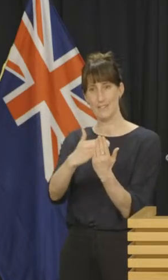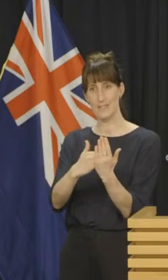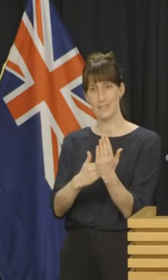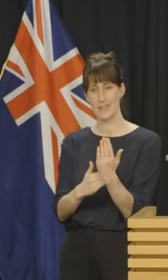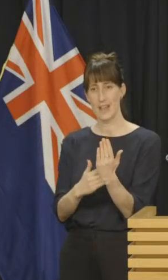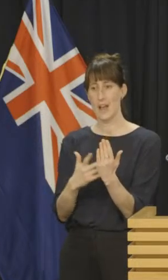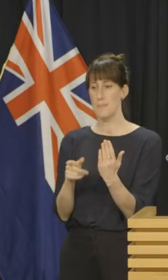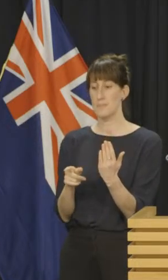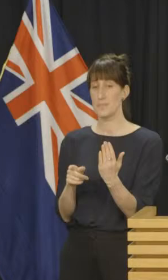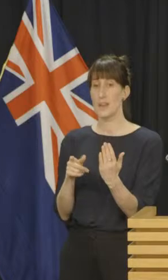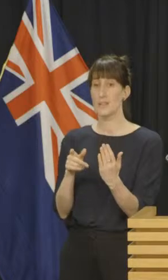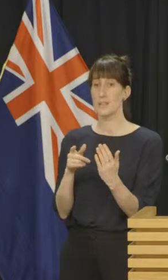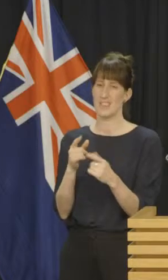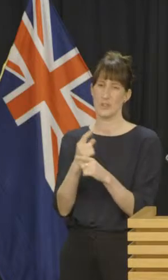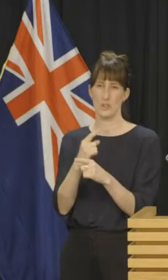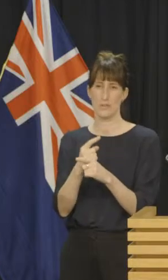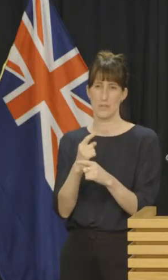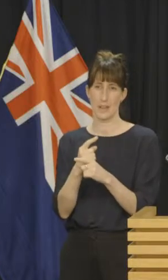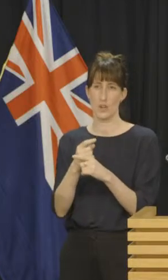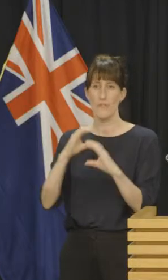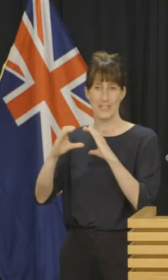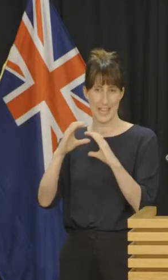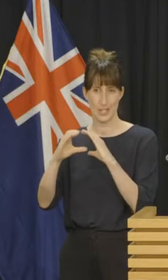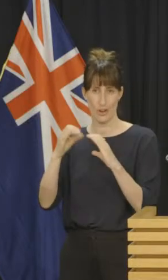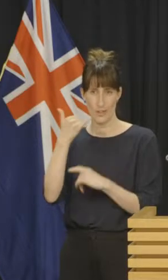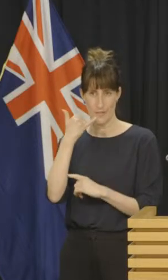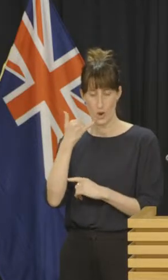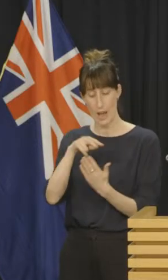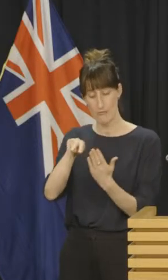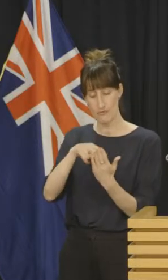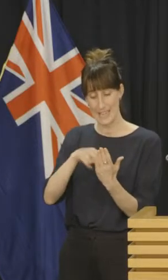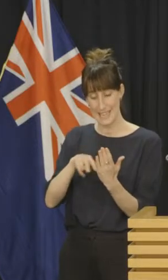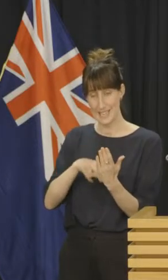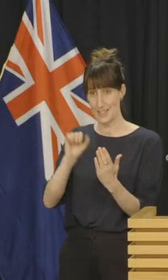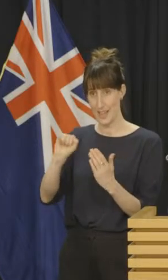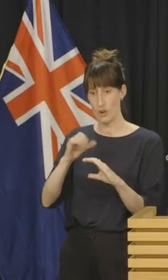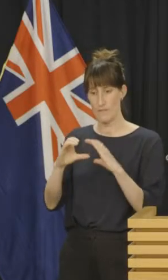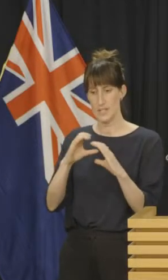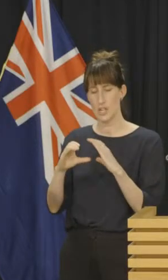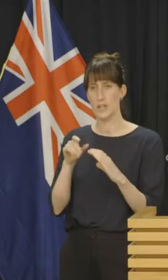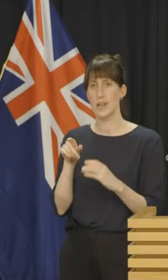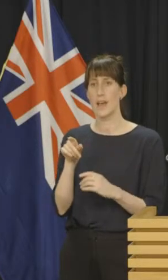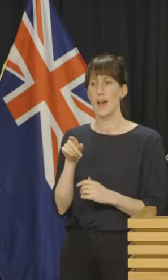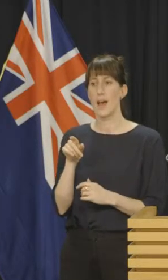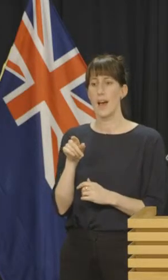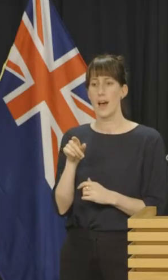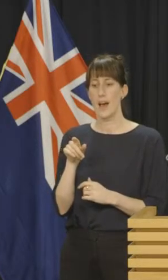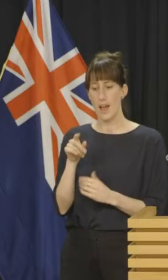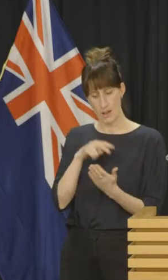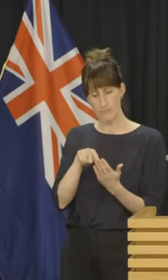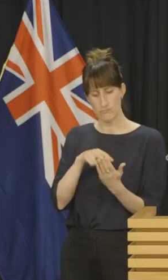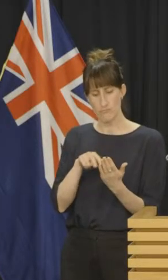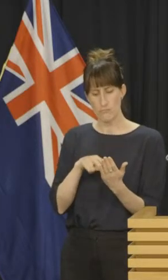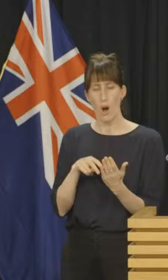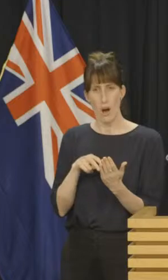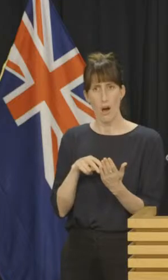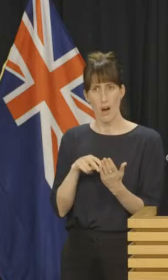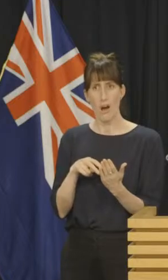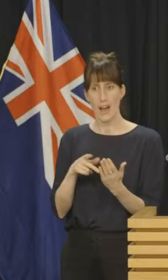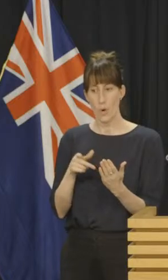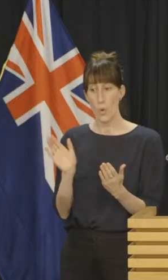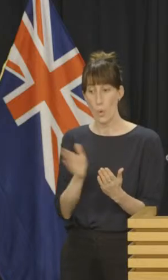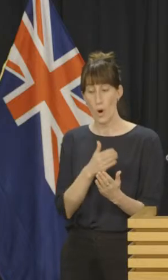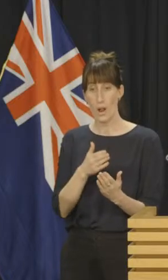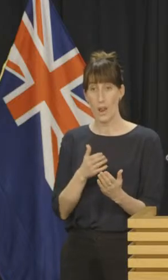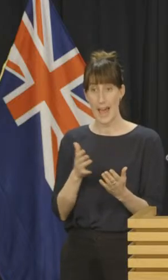encouraged to go and get a test and was facilitated in order to be able to do that. So I am confident that Healthline are doing, because that's been one of the areas